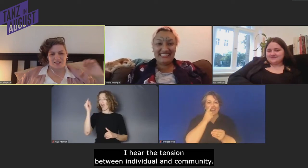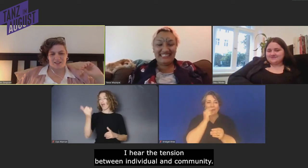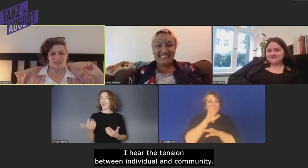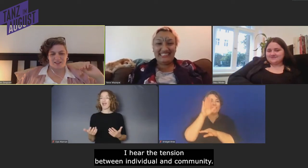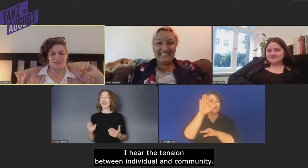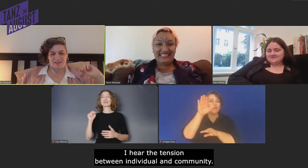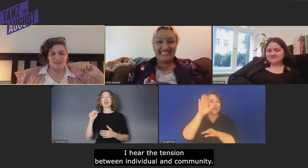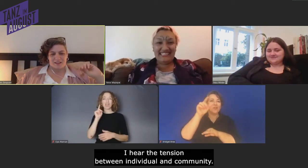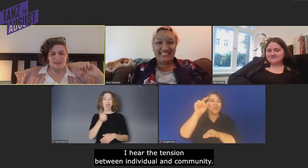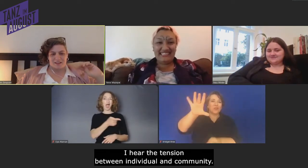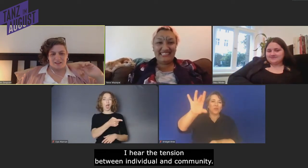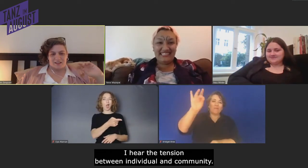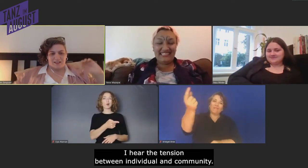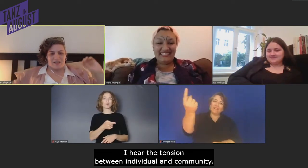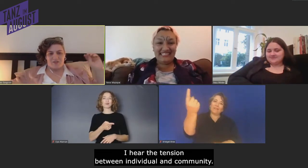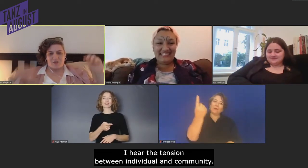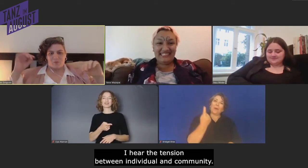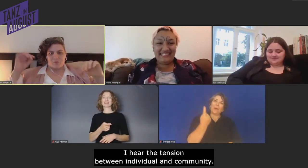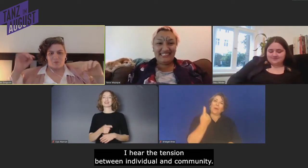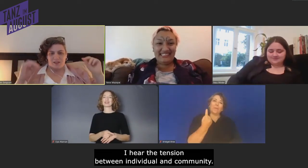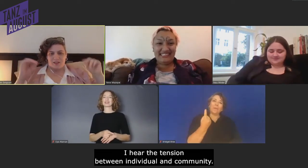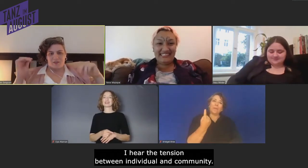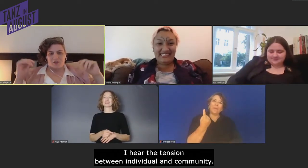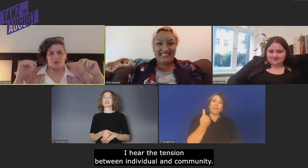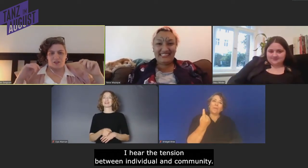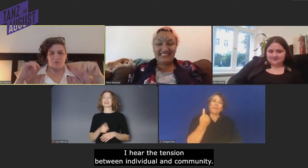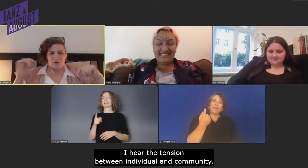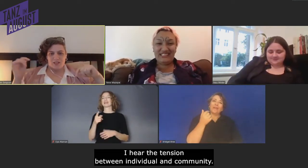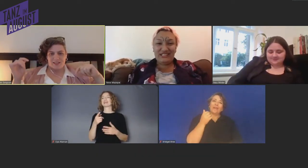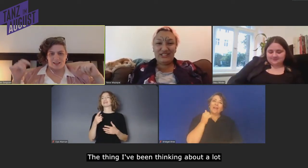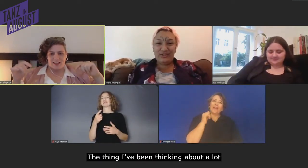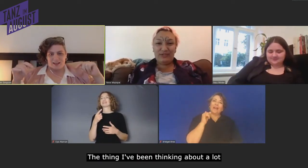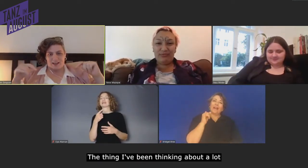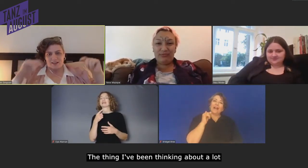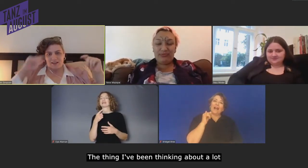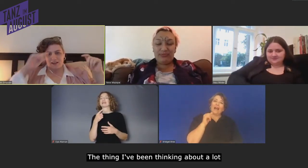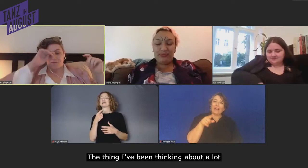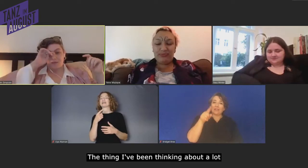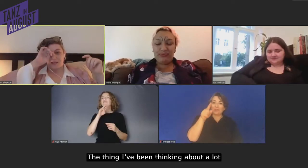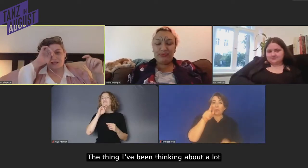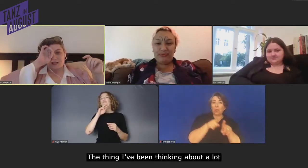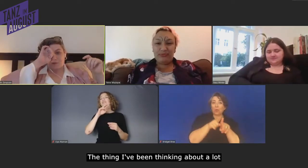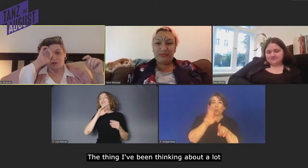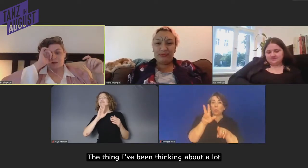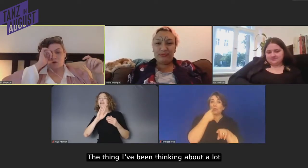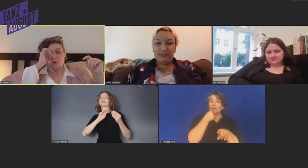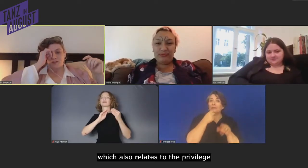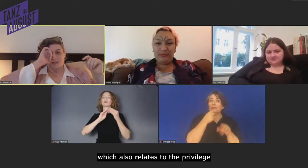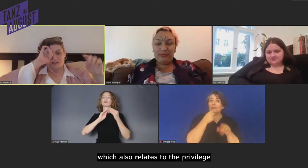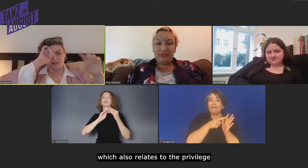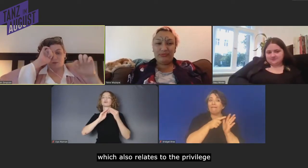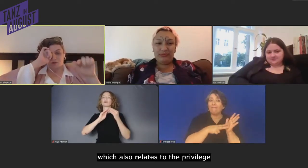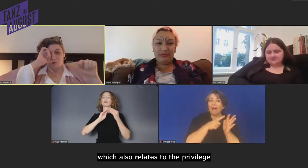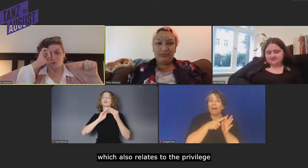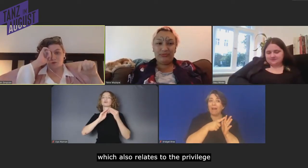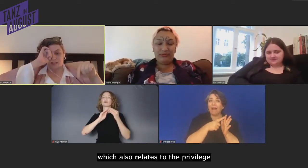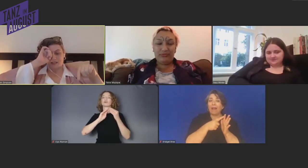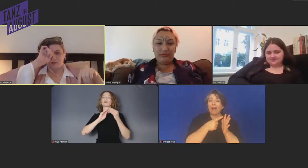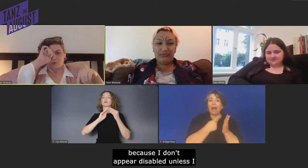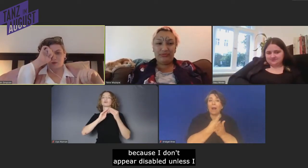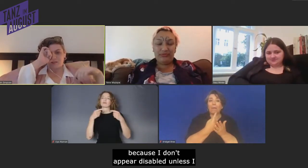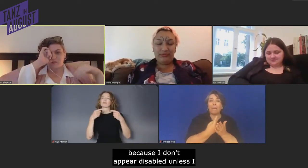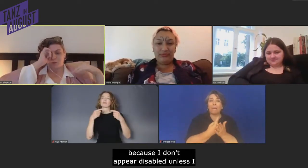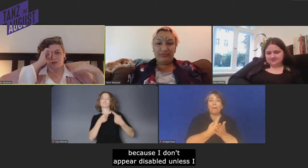hear the tension between individual and community, and the thing I've been thinking about a lot, which also relates